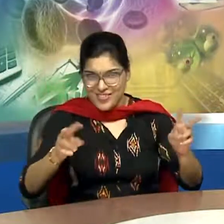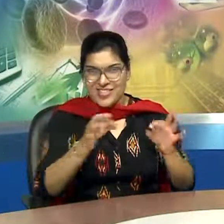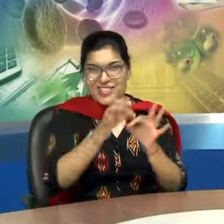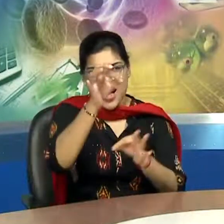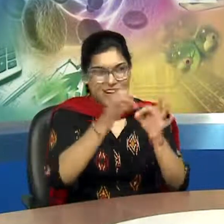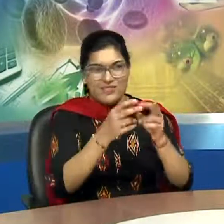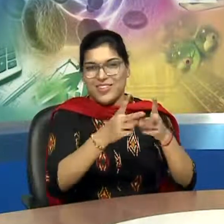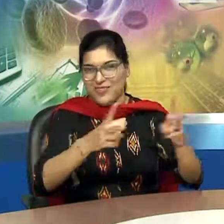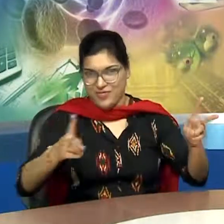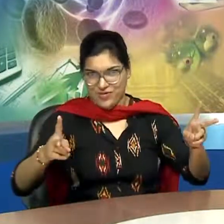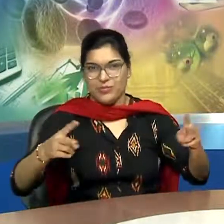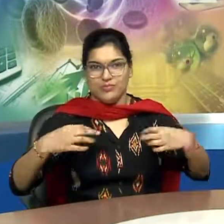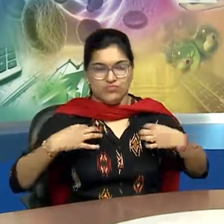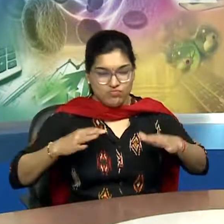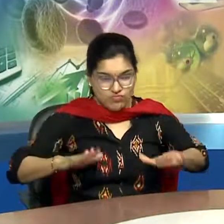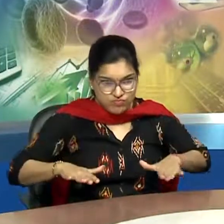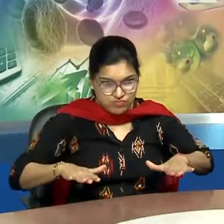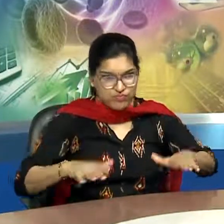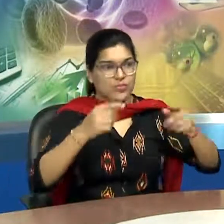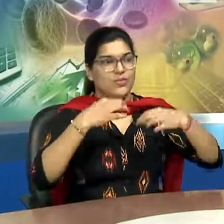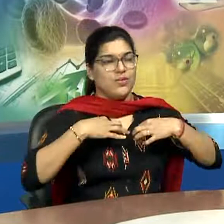tailored to the individual needs,